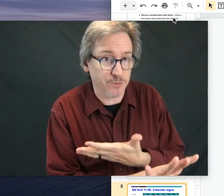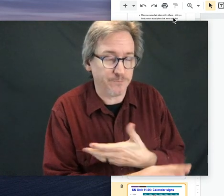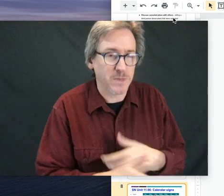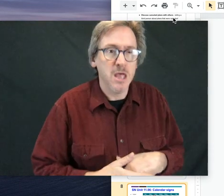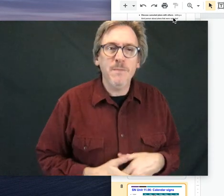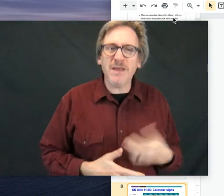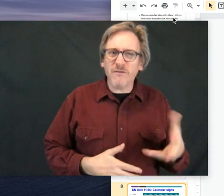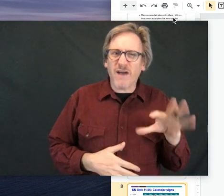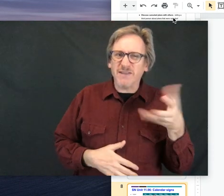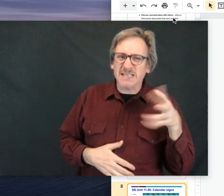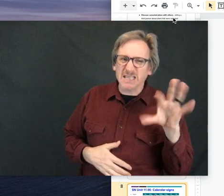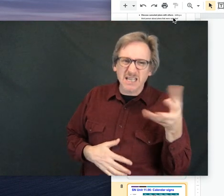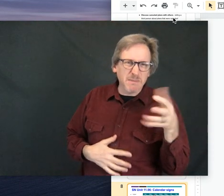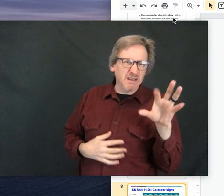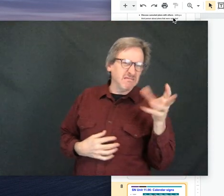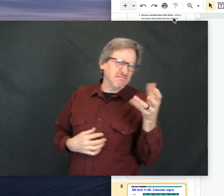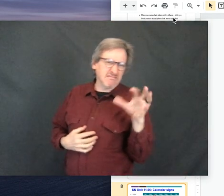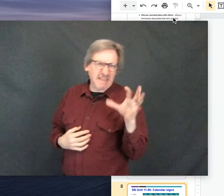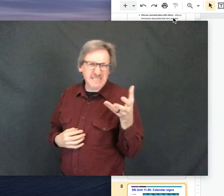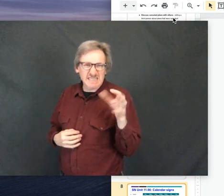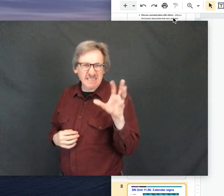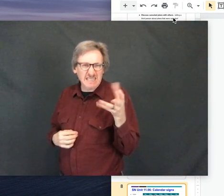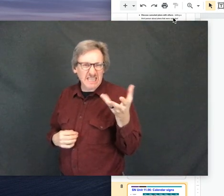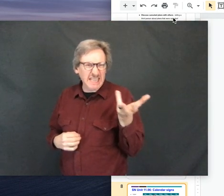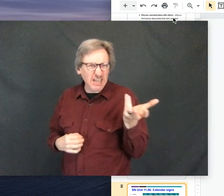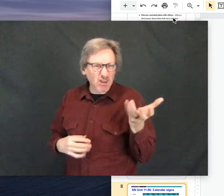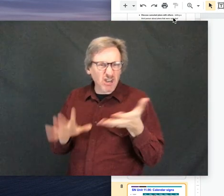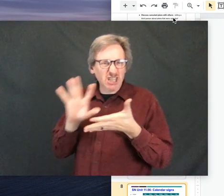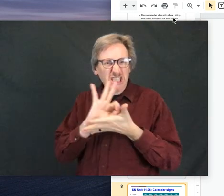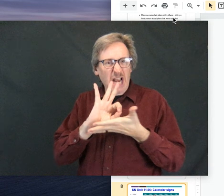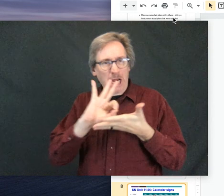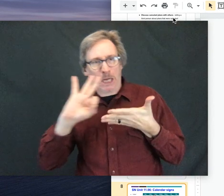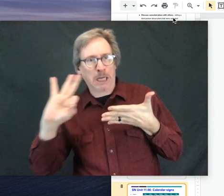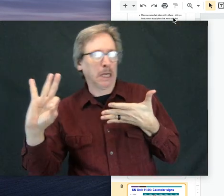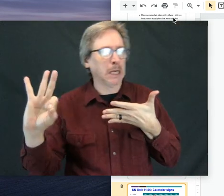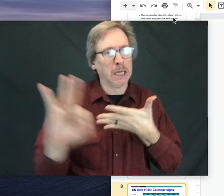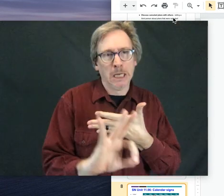future. Beyond 5, it gets a little bit less clear.